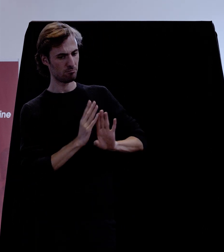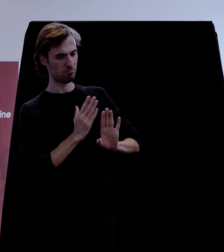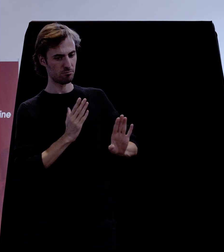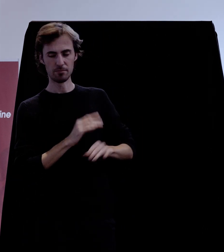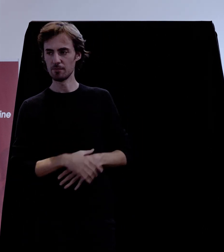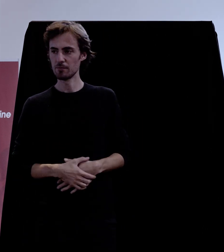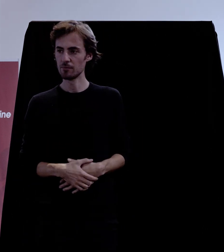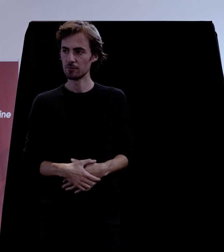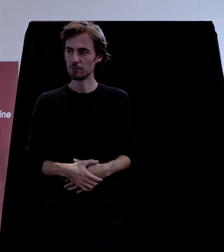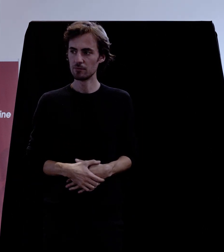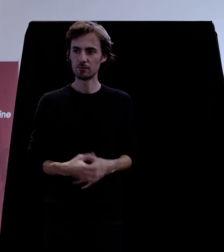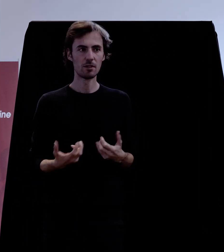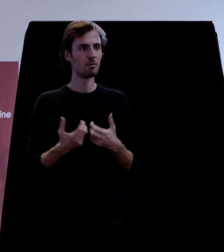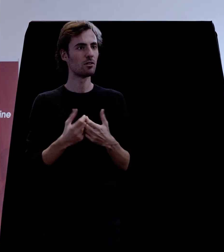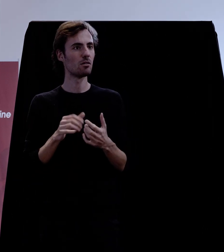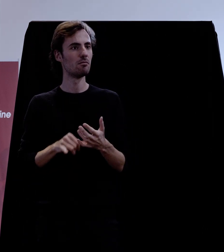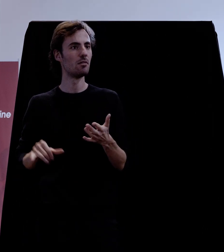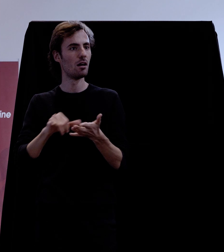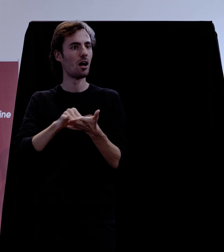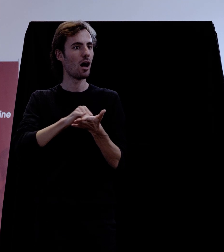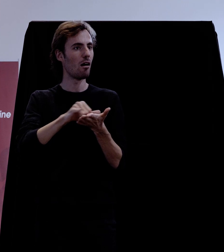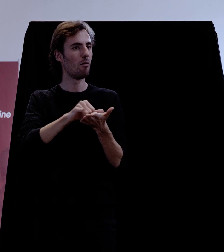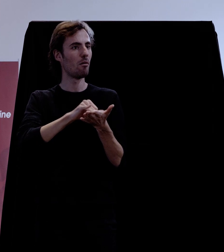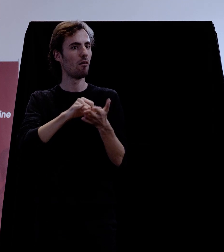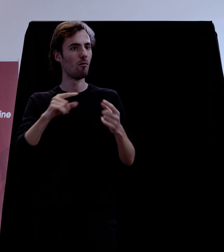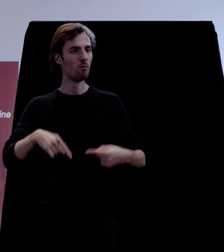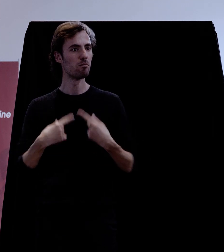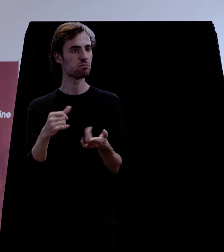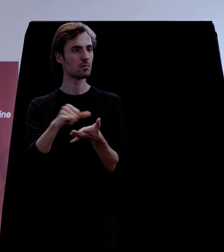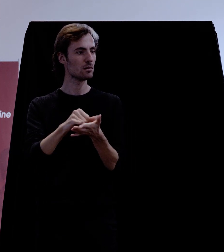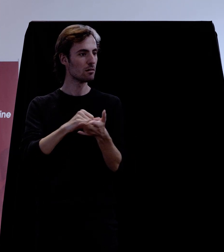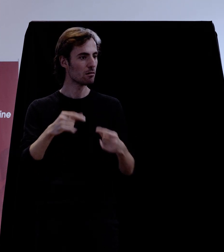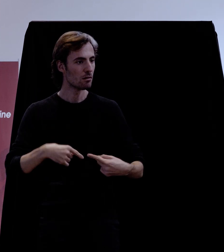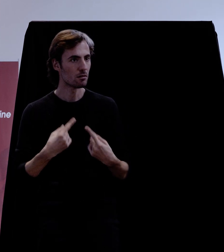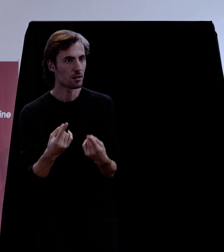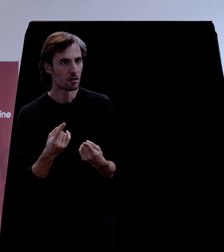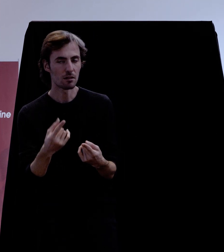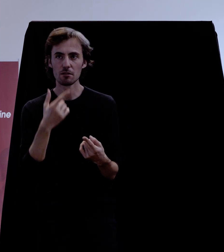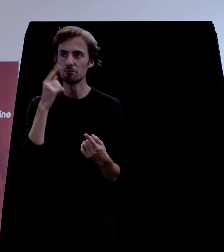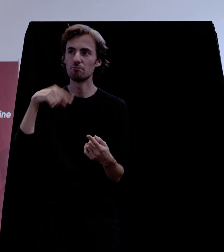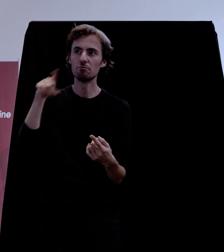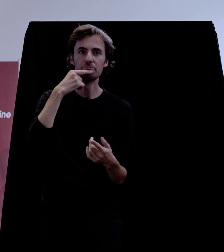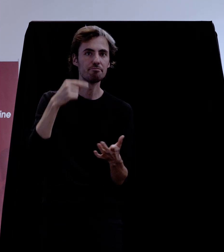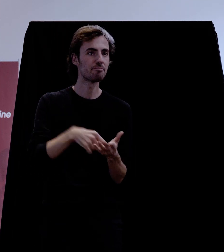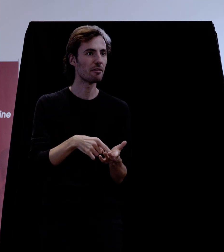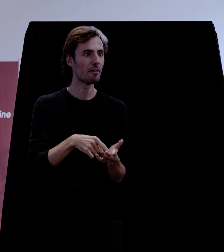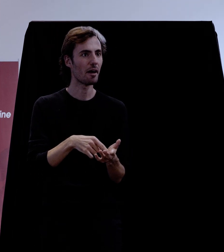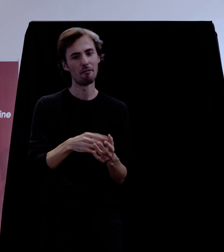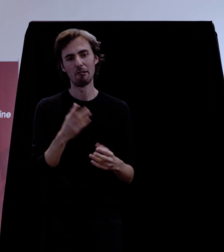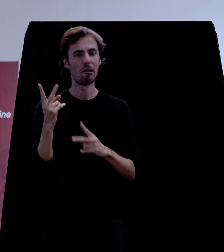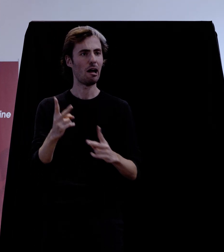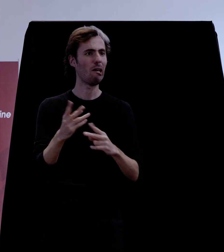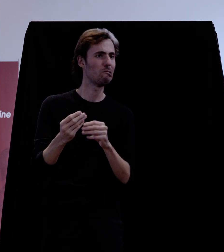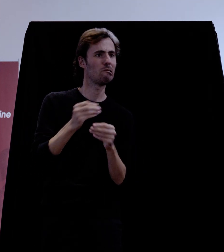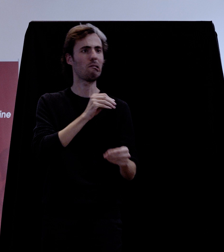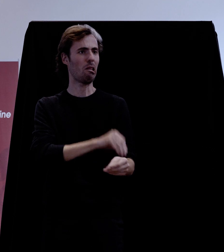as you can. I'm a get there early person. My anxiety is just too high if I think I might be late to get to the